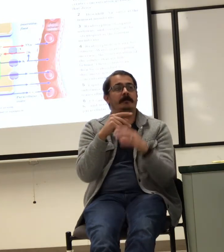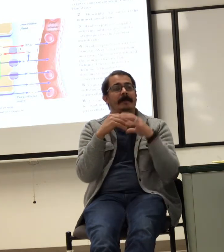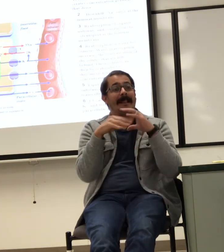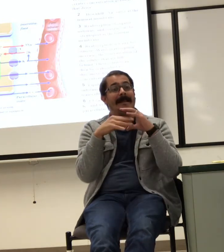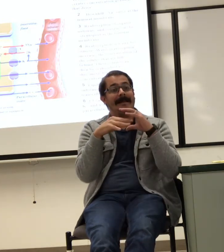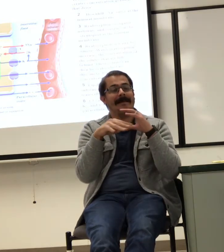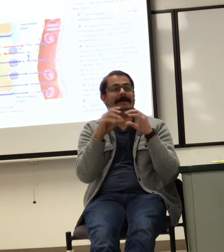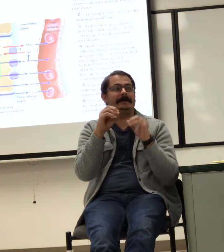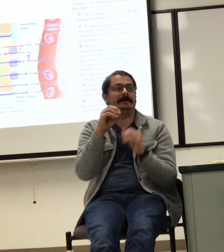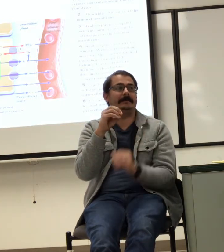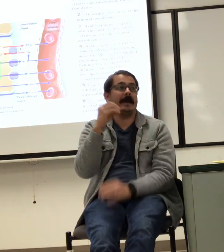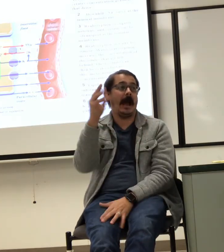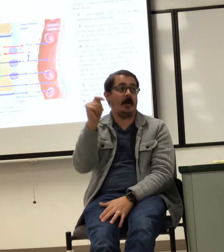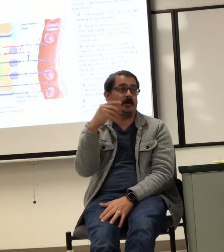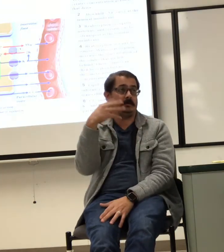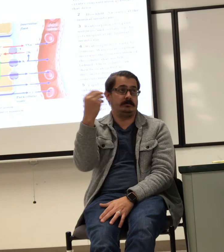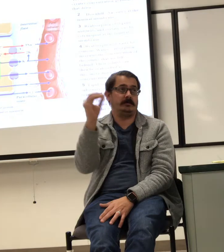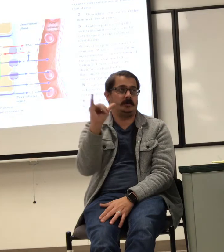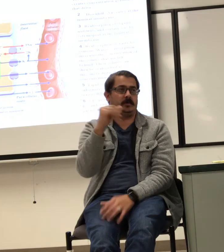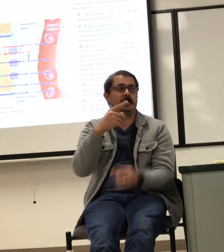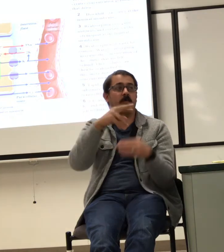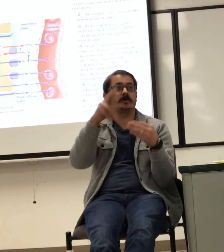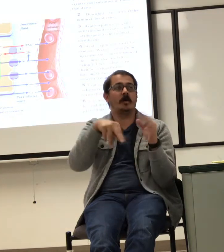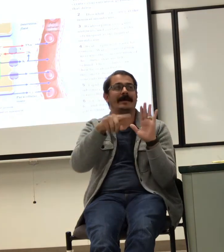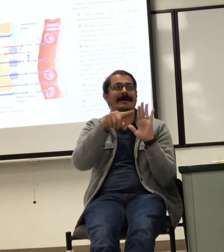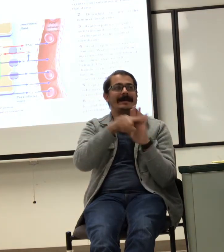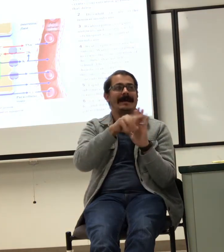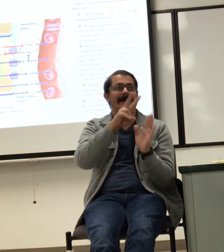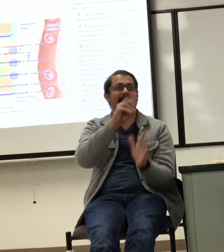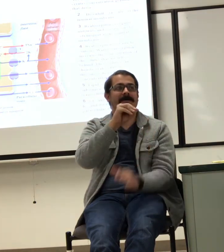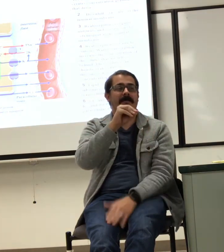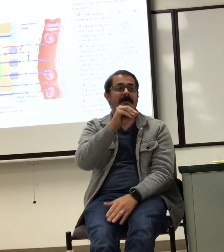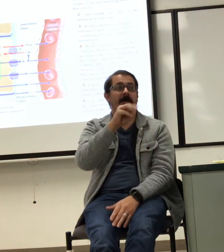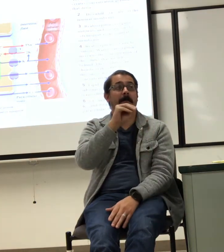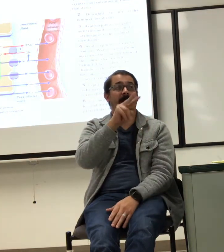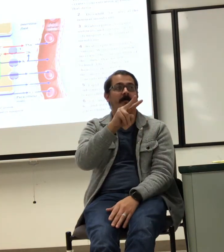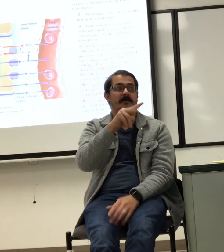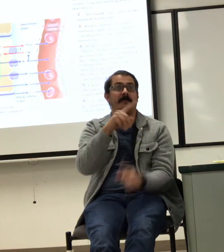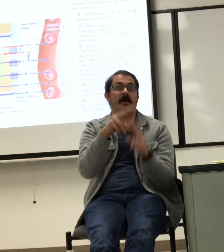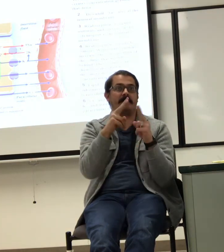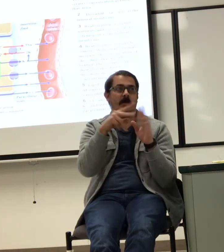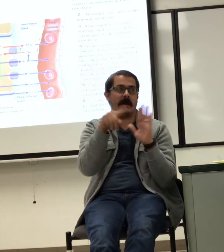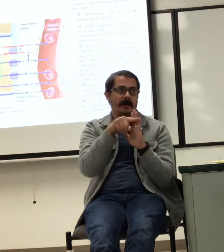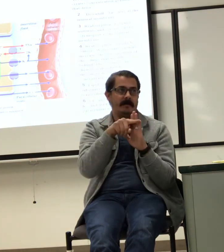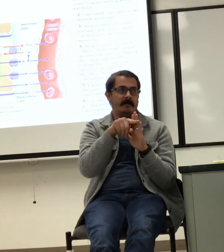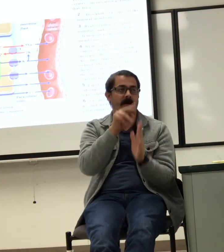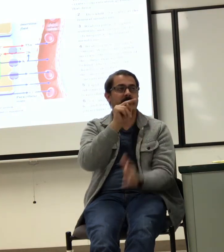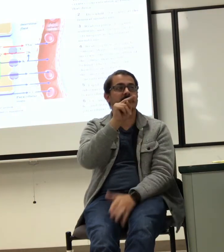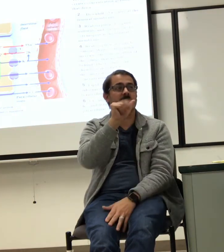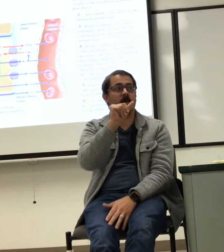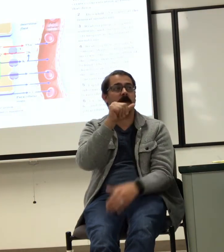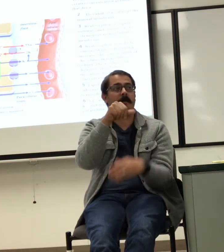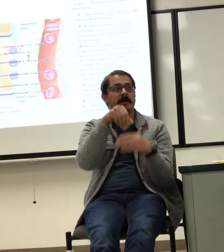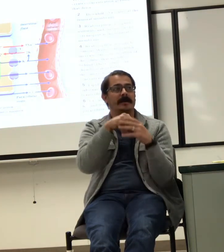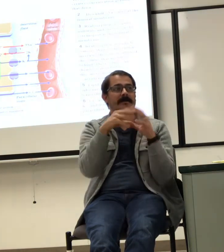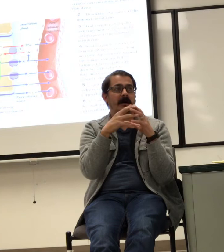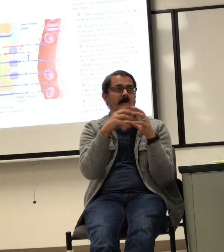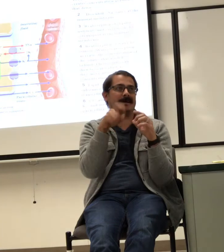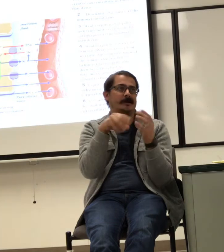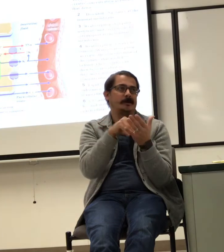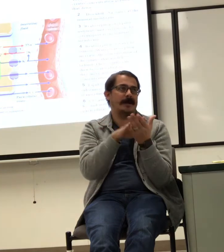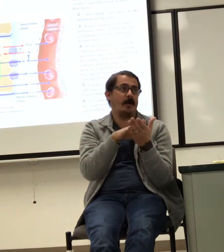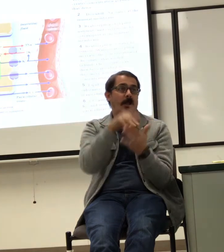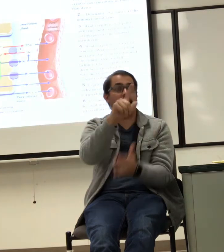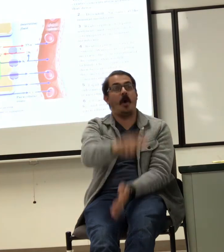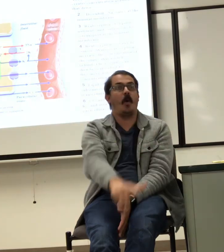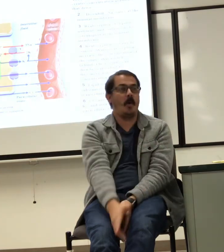The result is negative 70 millimole. It's very negative, and sodium, the sodium in cell, I should put